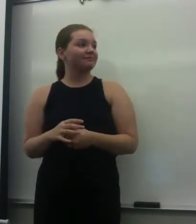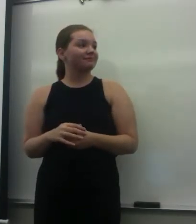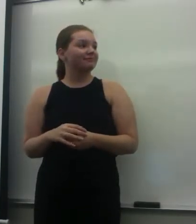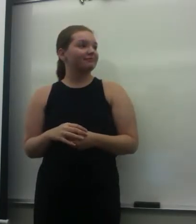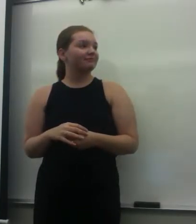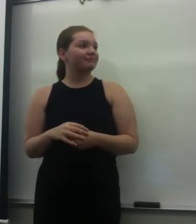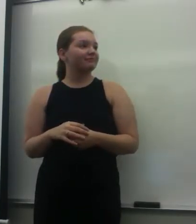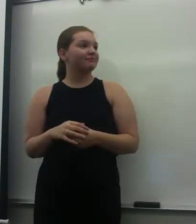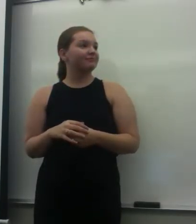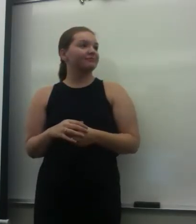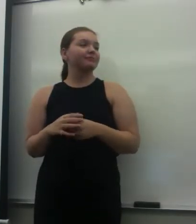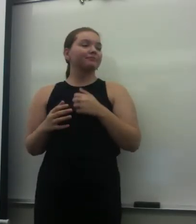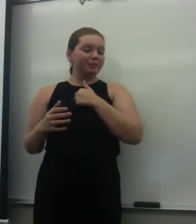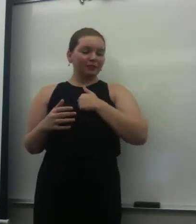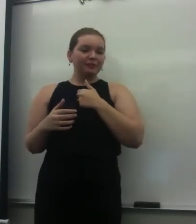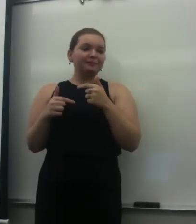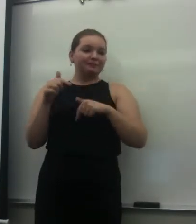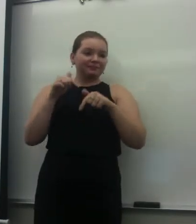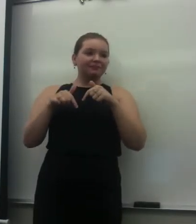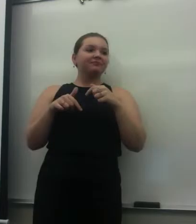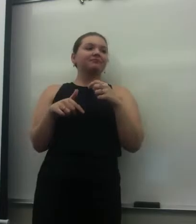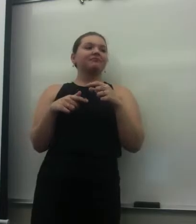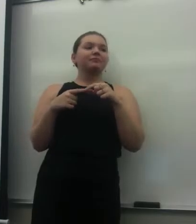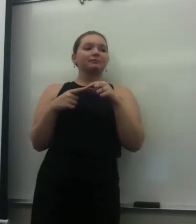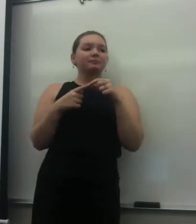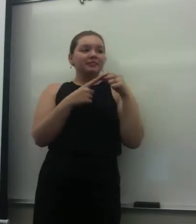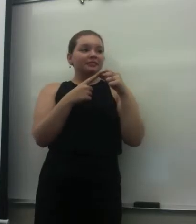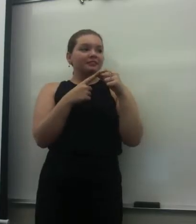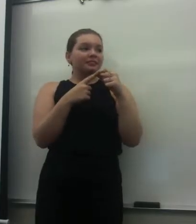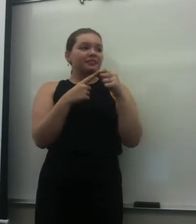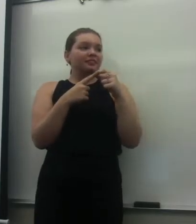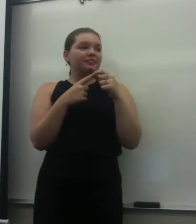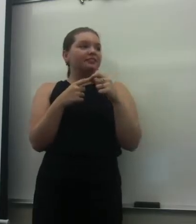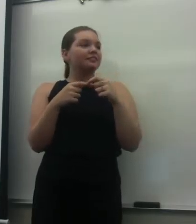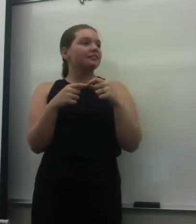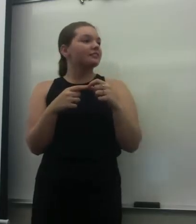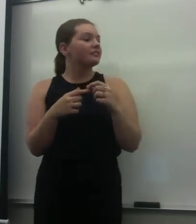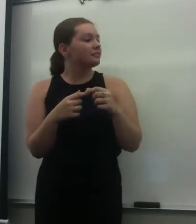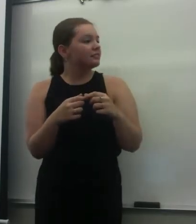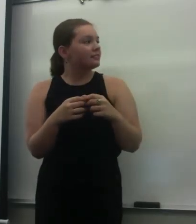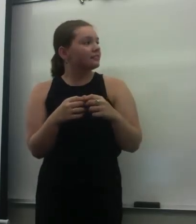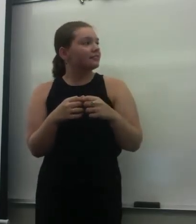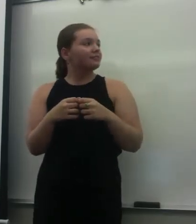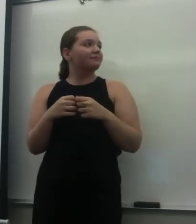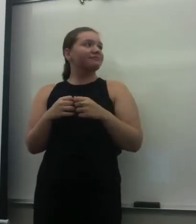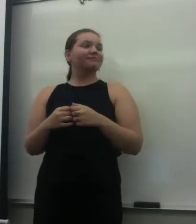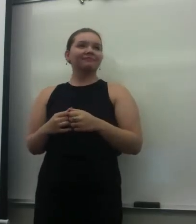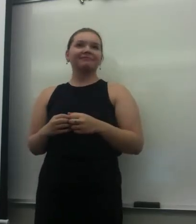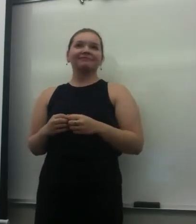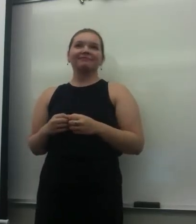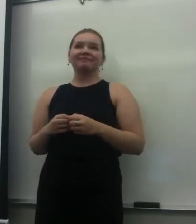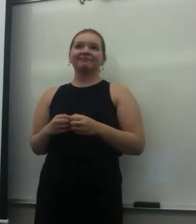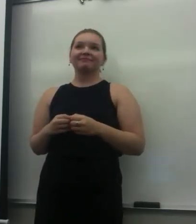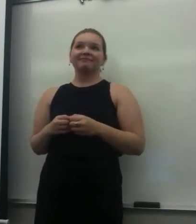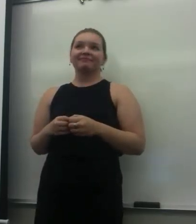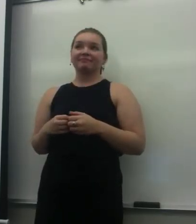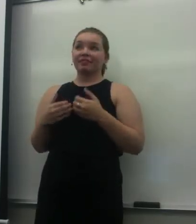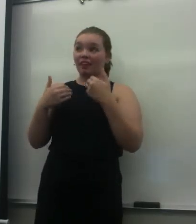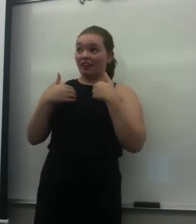specific criteria regarding prior certification, education, and experience.